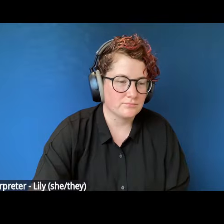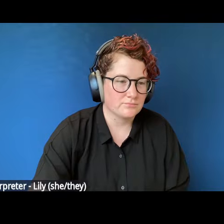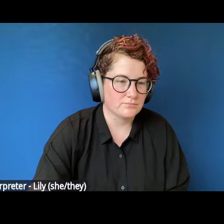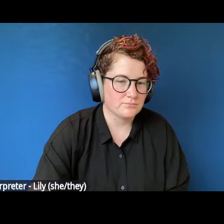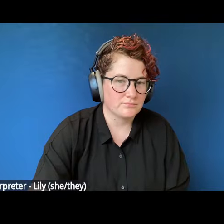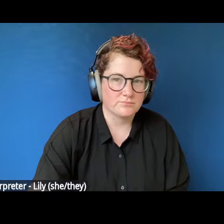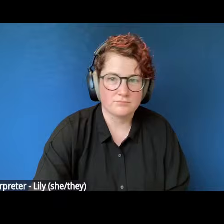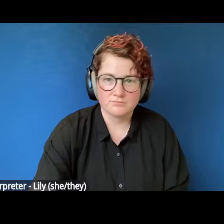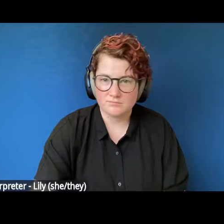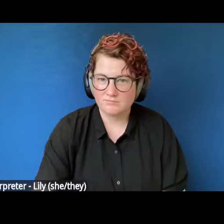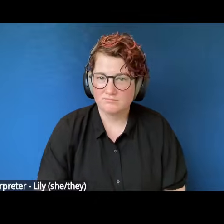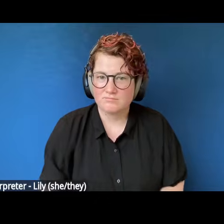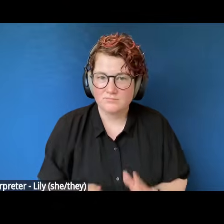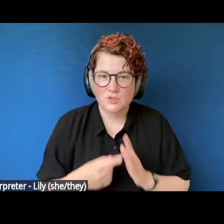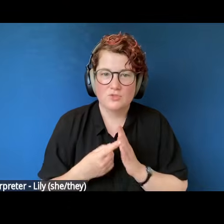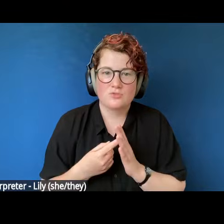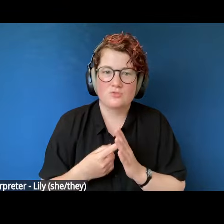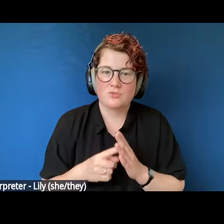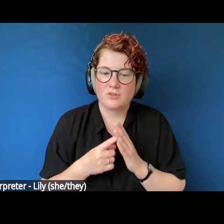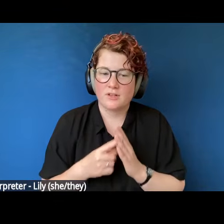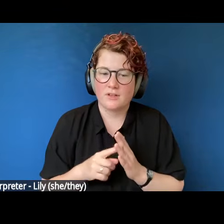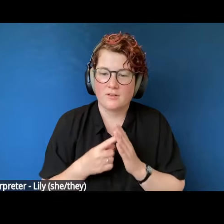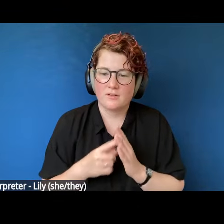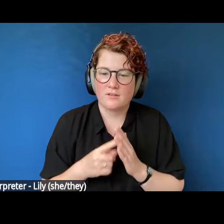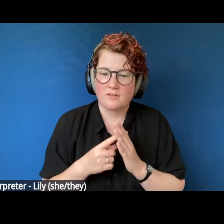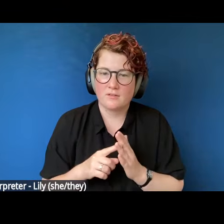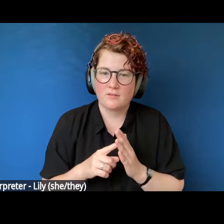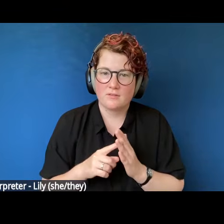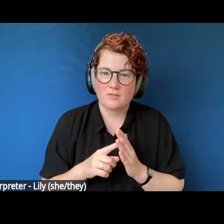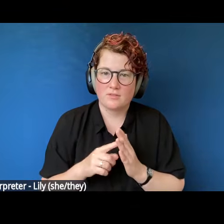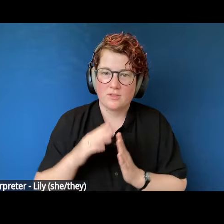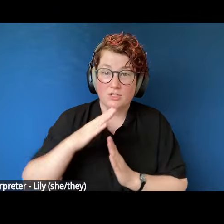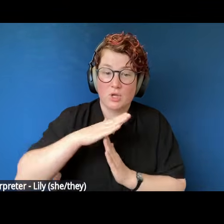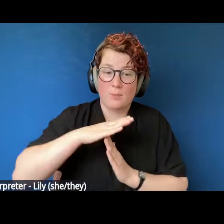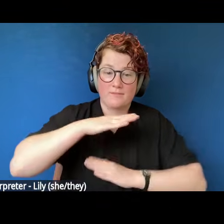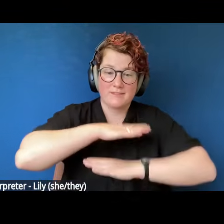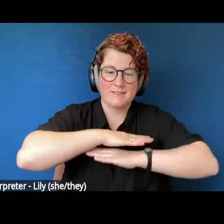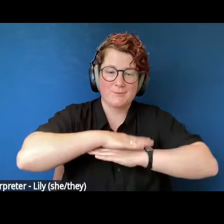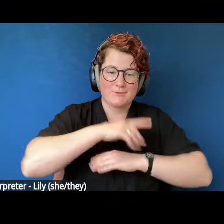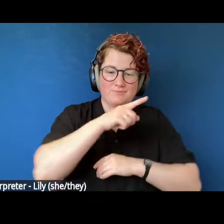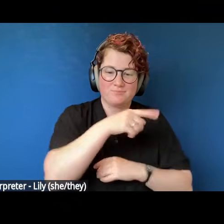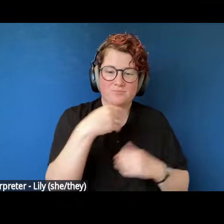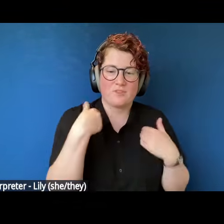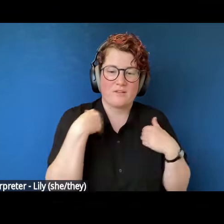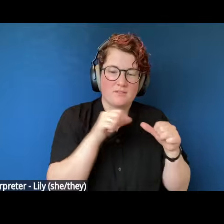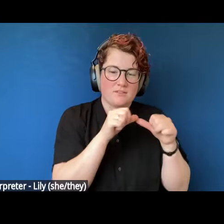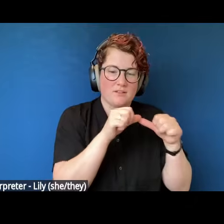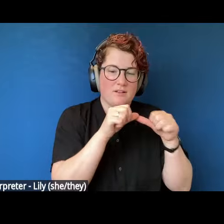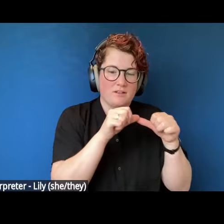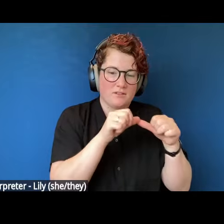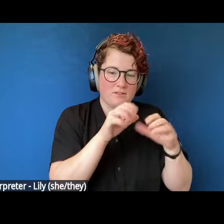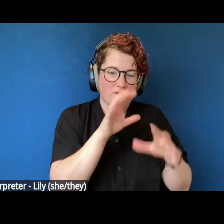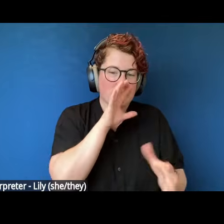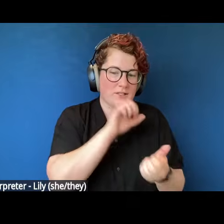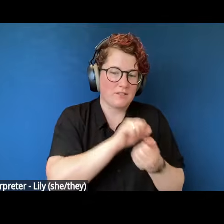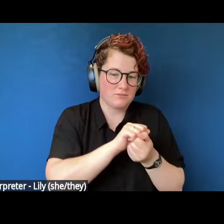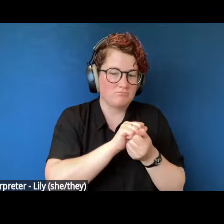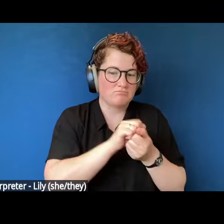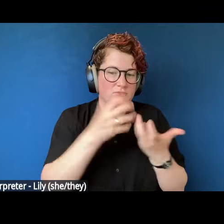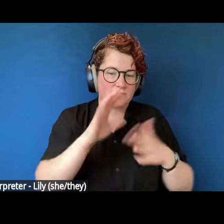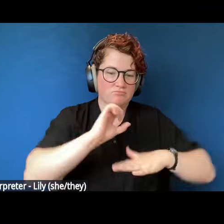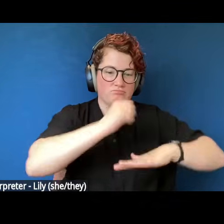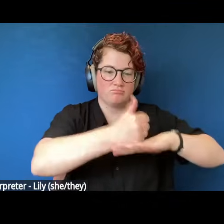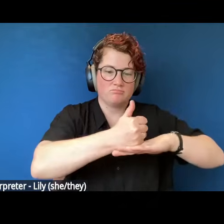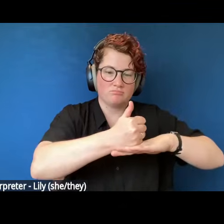Yeah, so starting at the top of the table, we've got the standing committees that have been established, and we'll start, we've got the general meeting of the board.